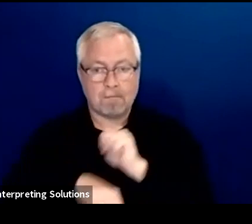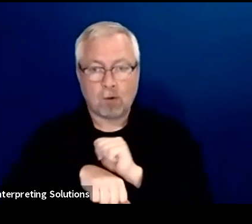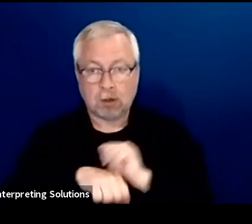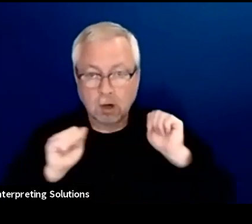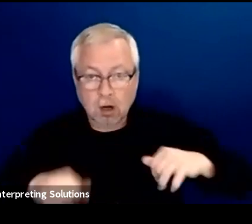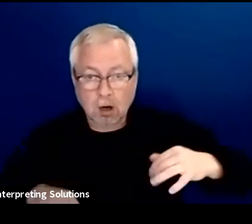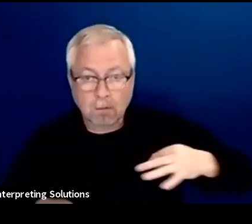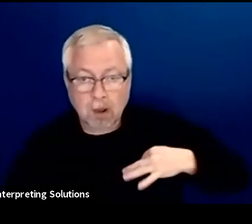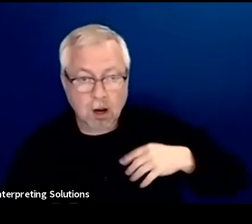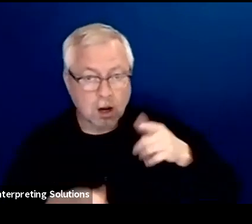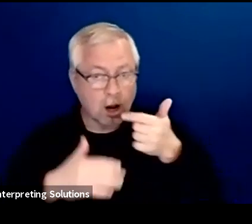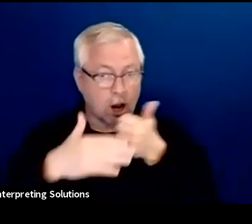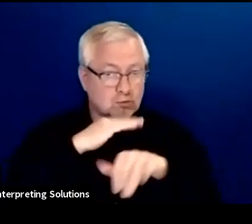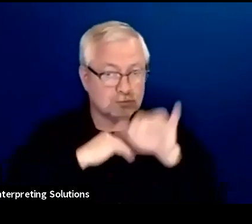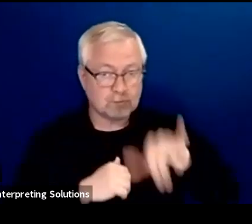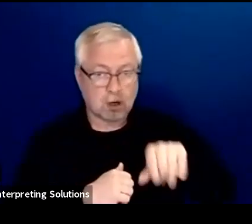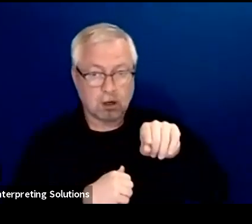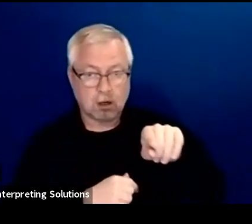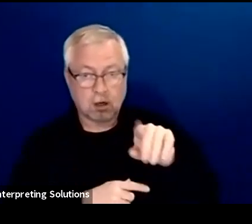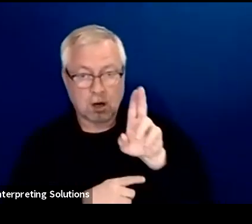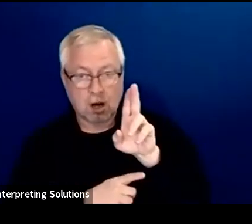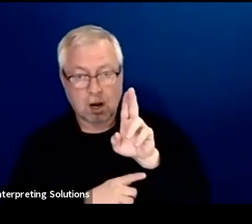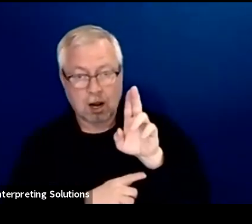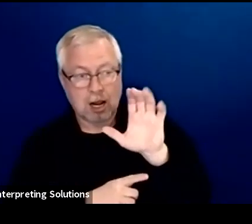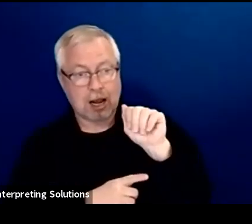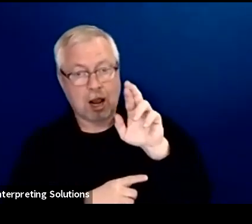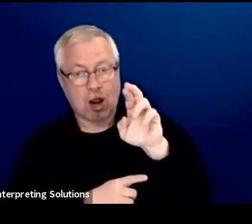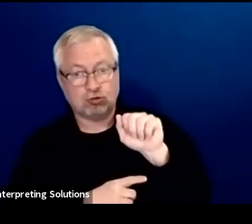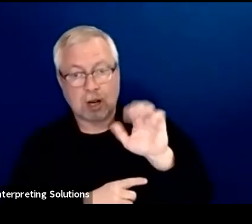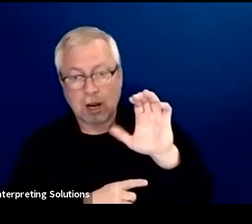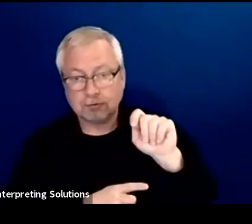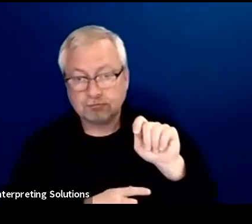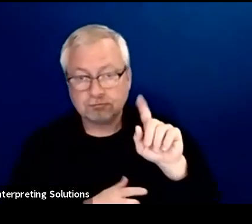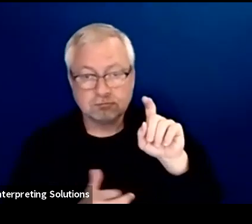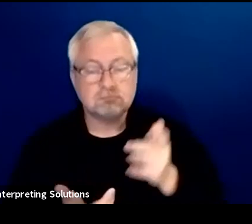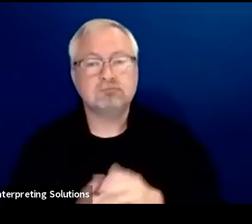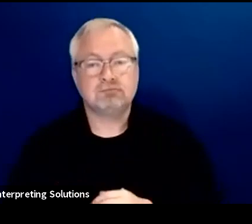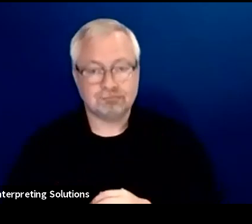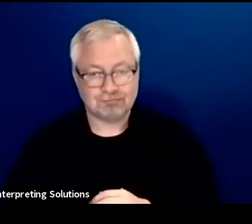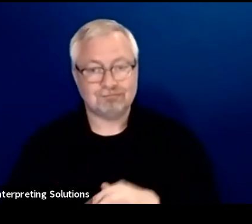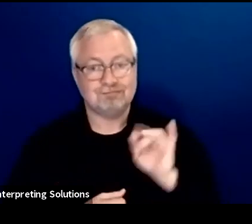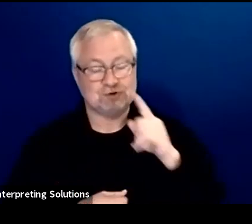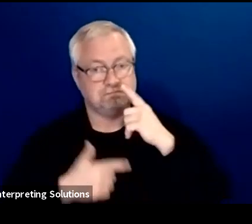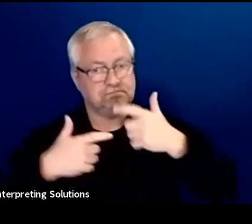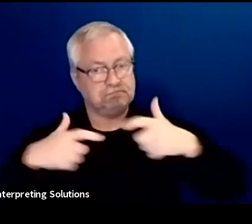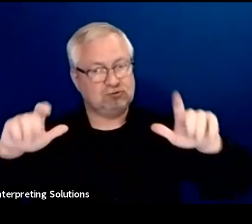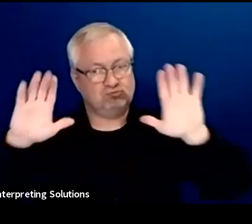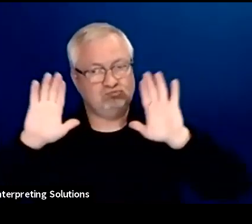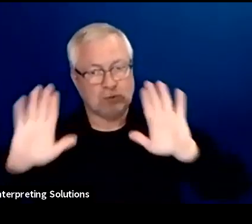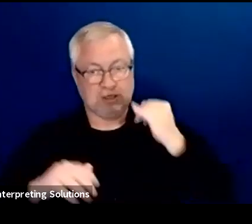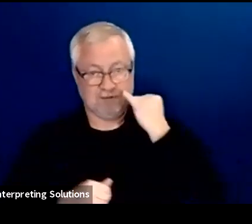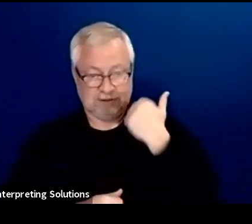Unemployment Insurance Act. This is a great step the federal government has taken. If you are a self-employed individual or an independent contractor,